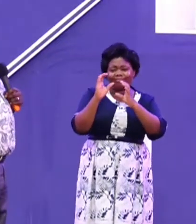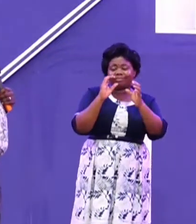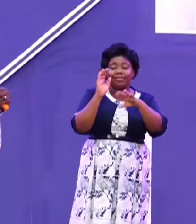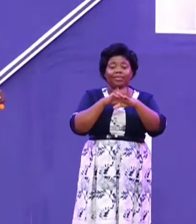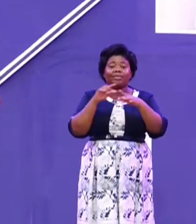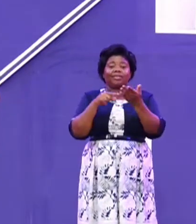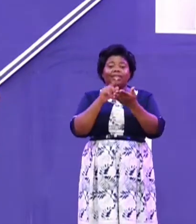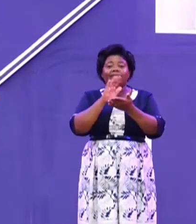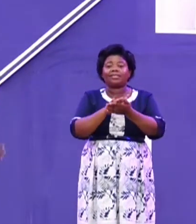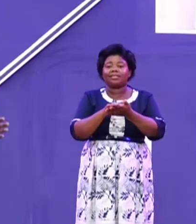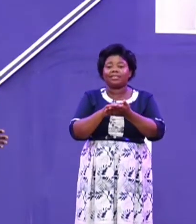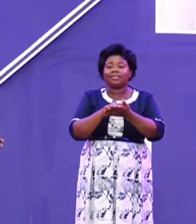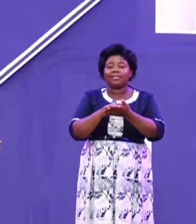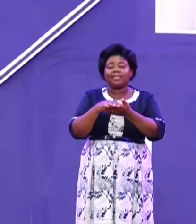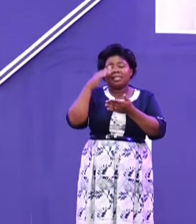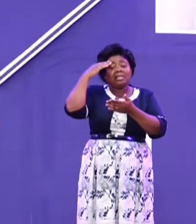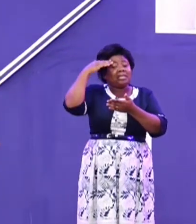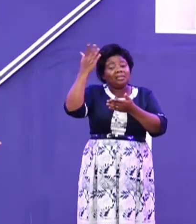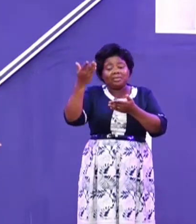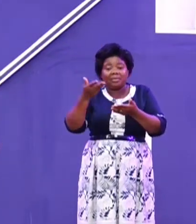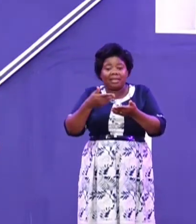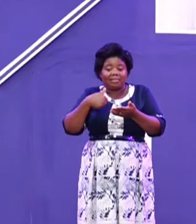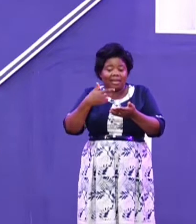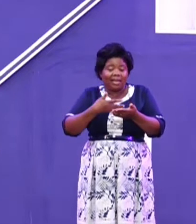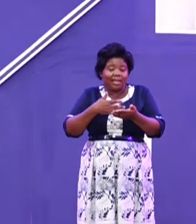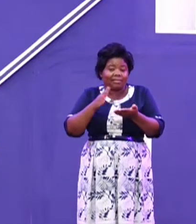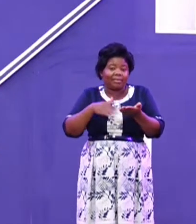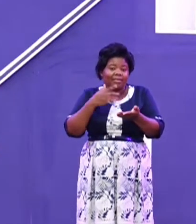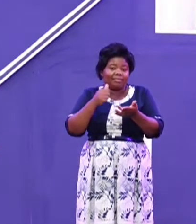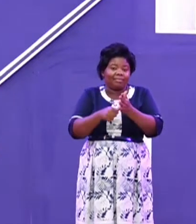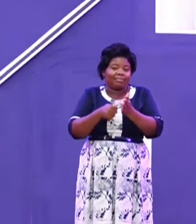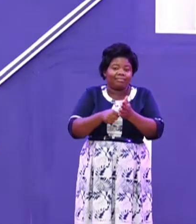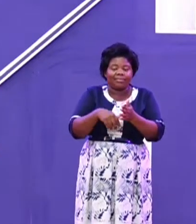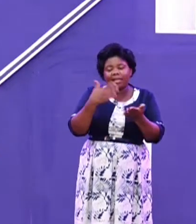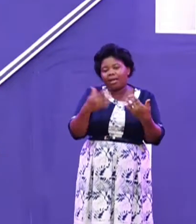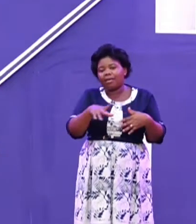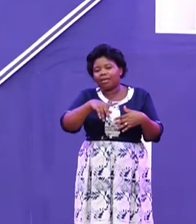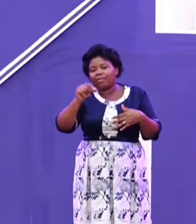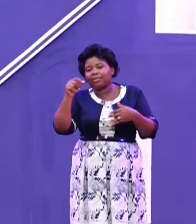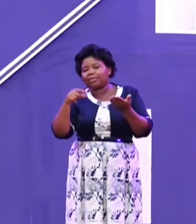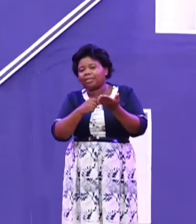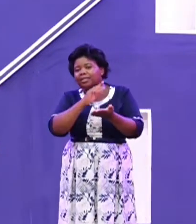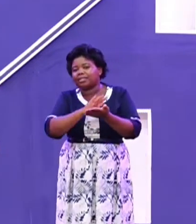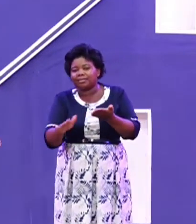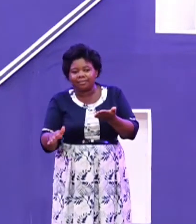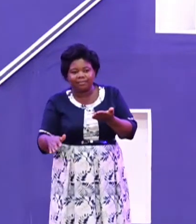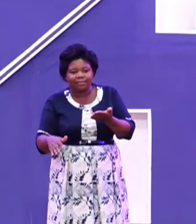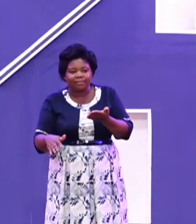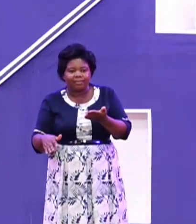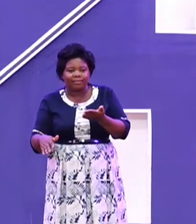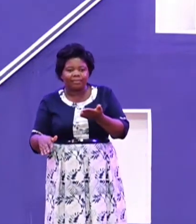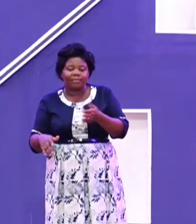on Thursday. He didn't know that I had my problems. So on Thursday I went.